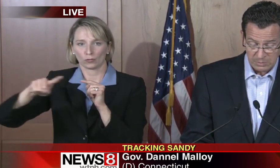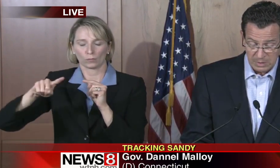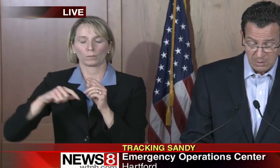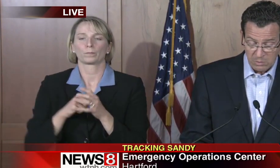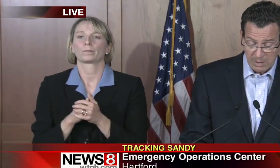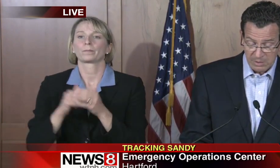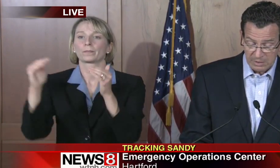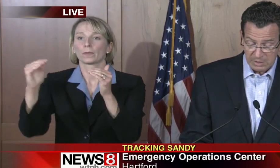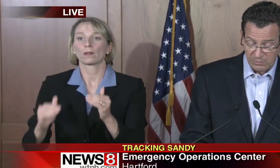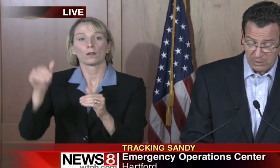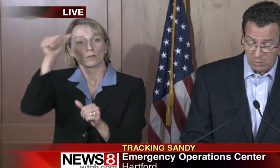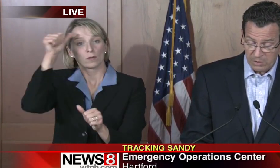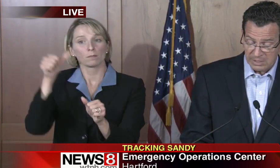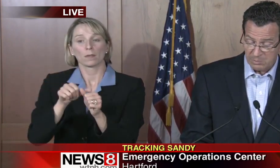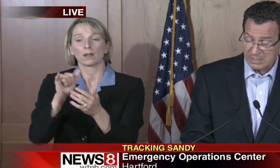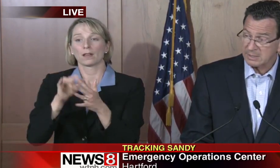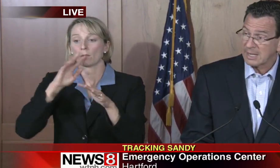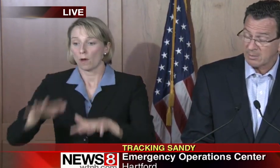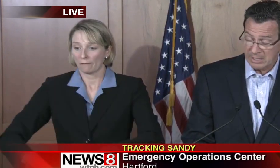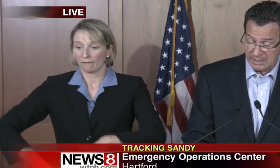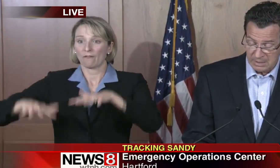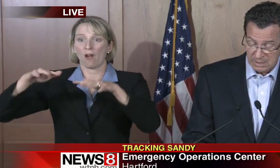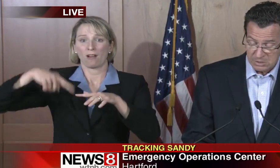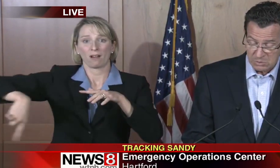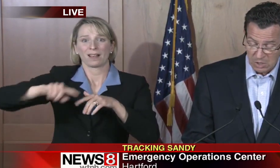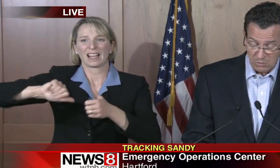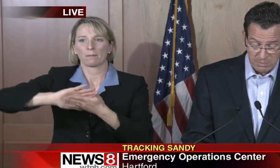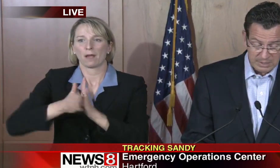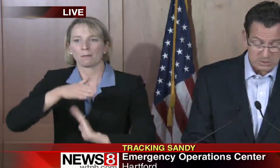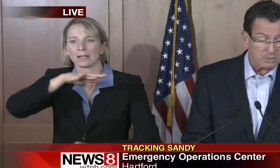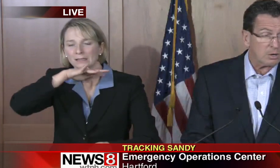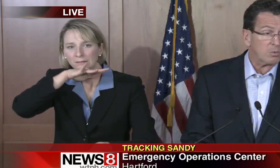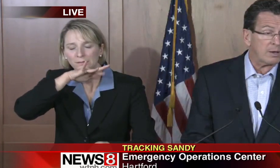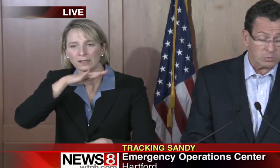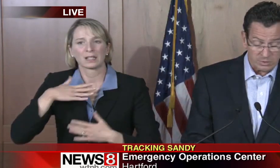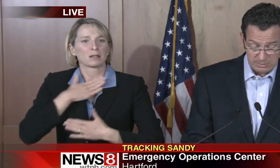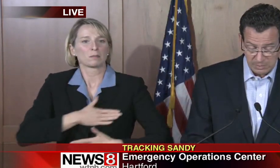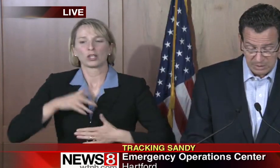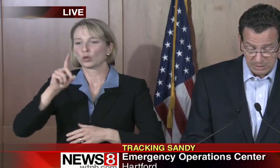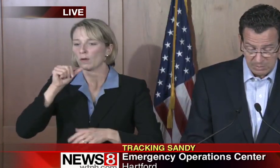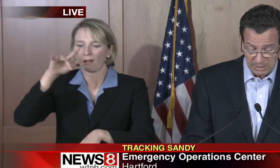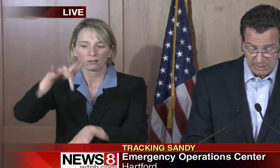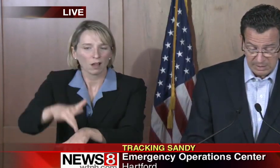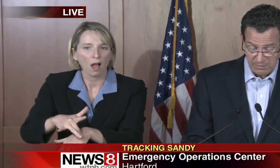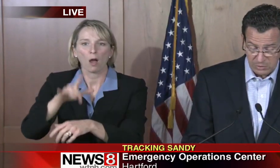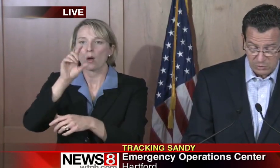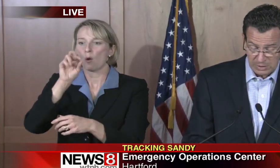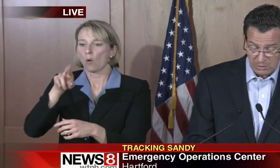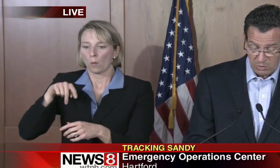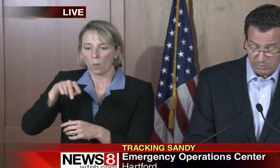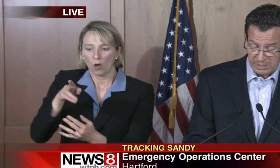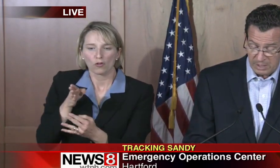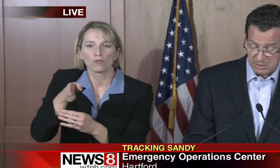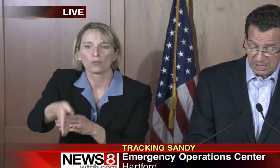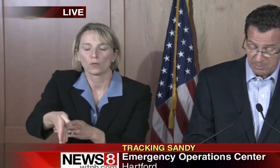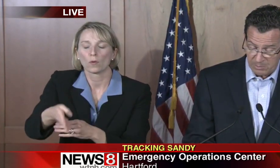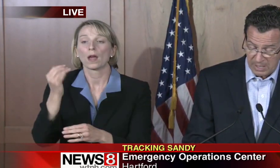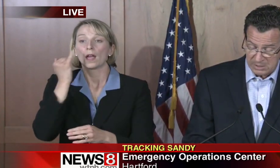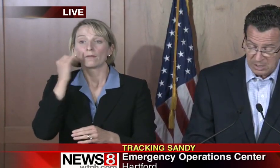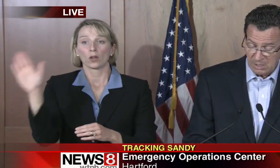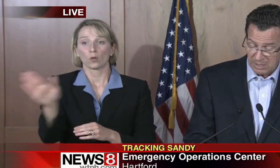homeowners. Remember that flood water can be contaminated, so don't mess around with it. If your drinking water